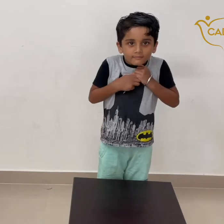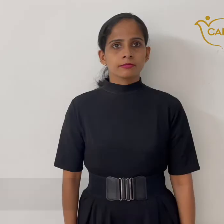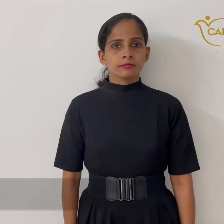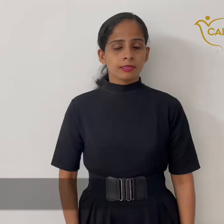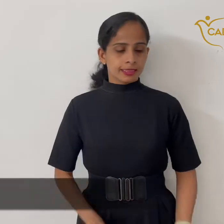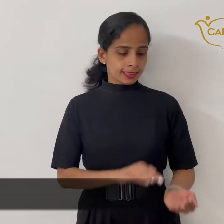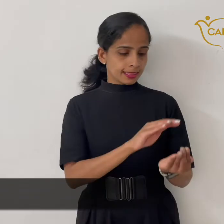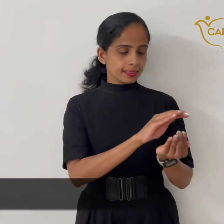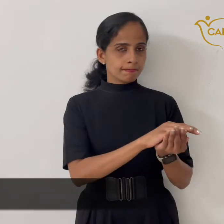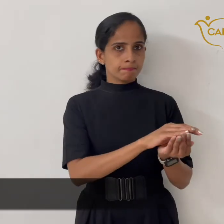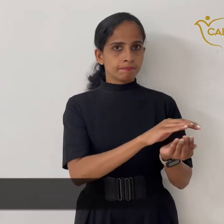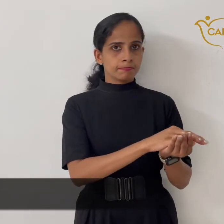keep keep